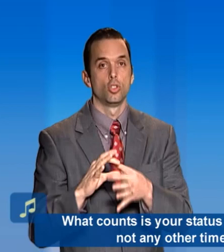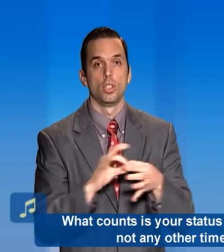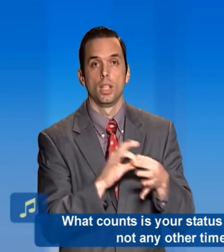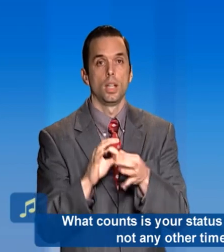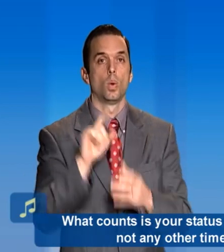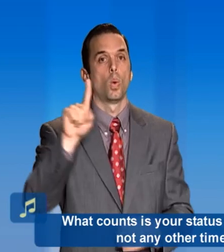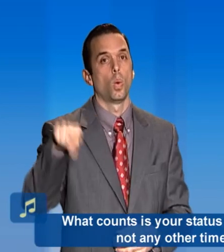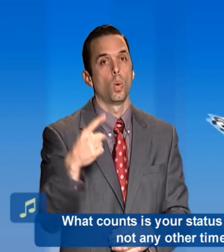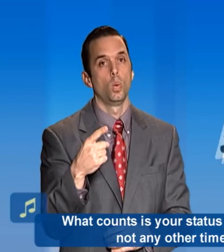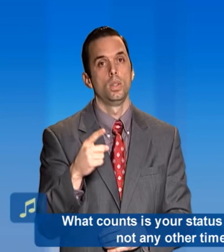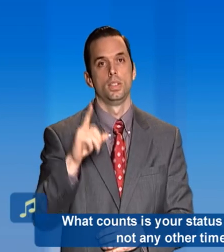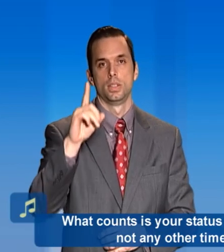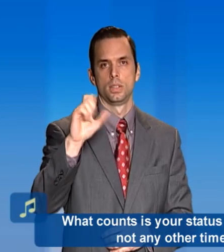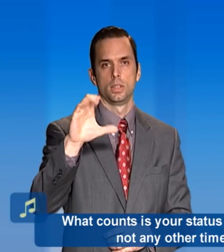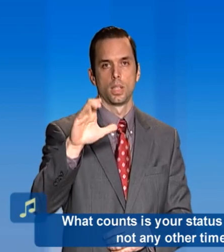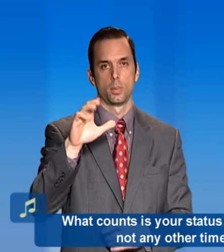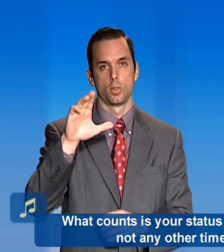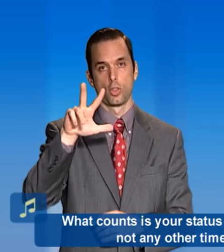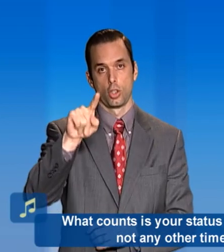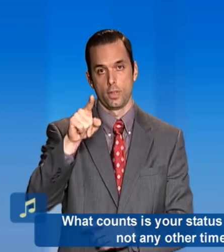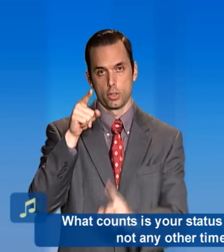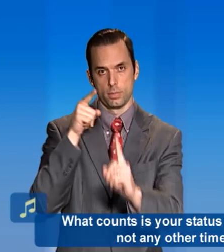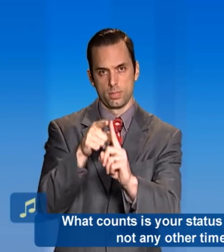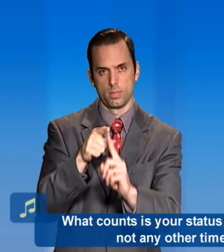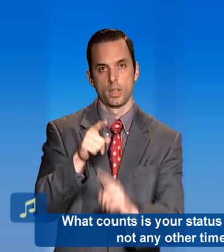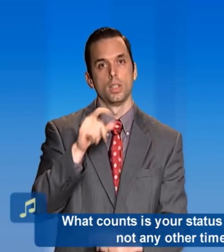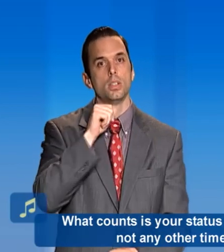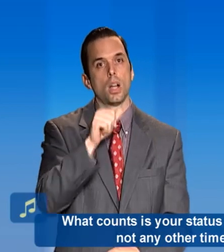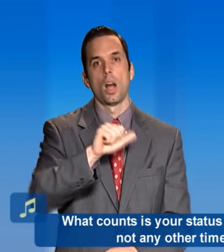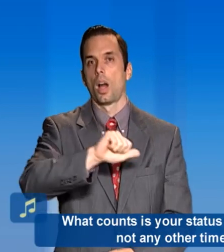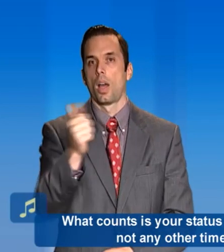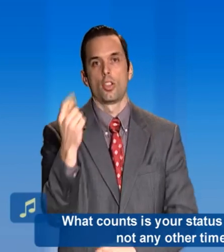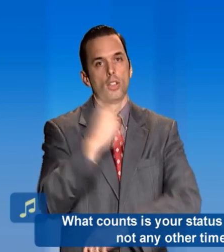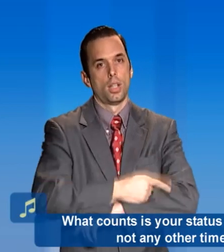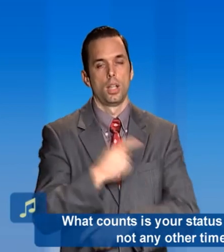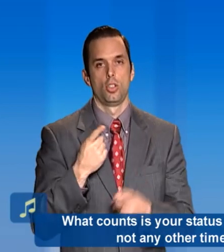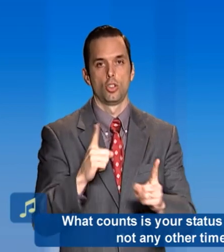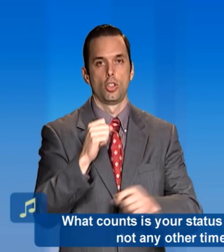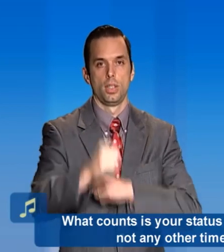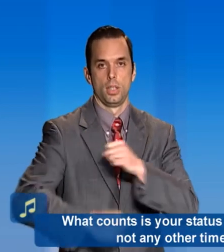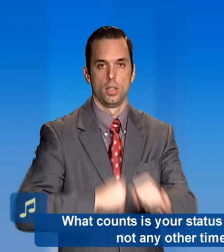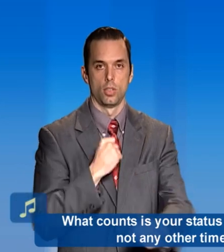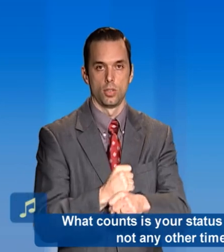What counts is your status as of December 31st, not any other time of the year.